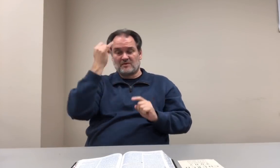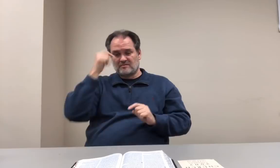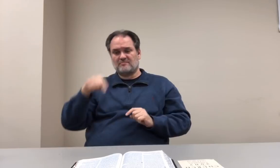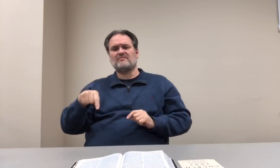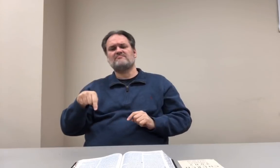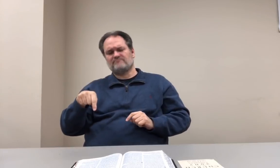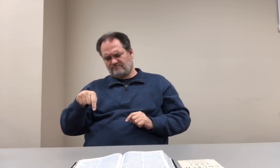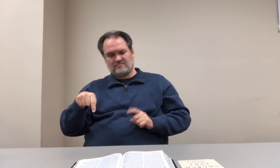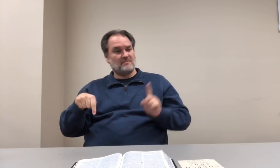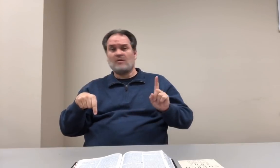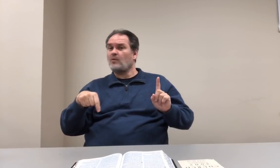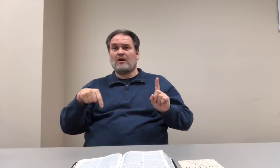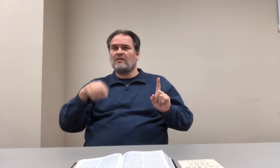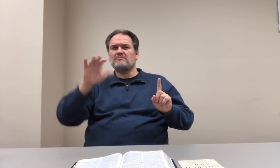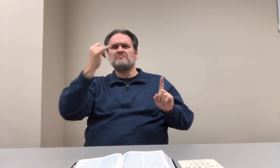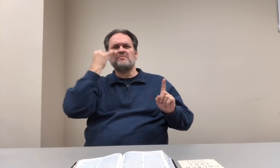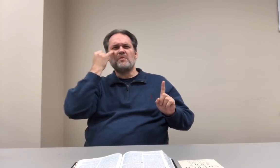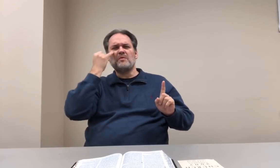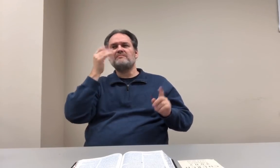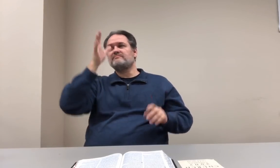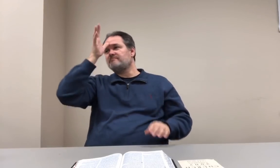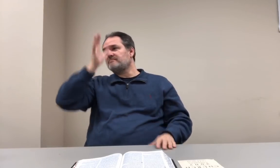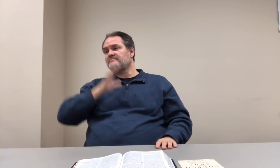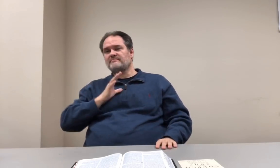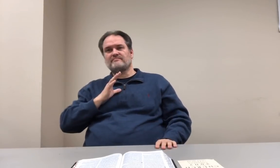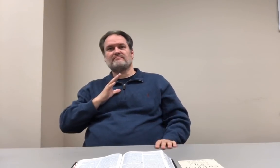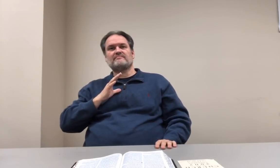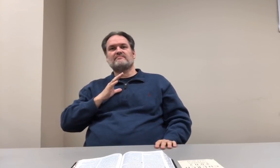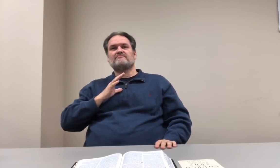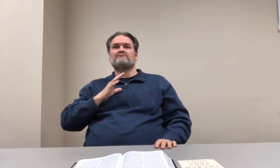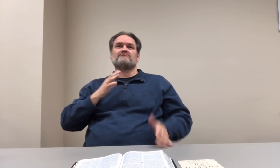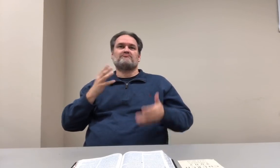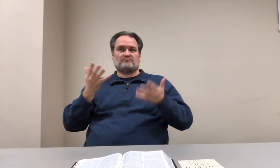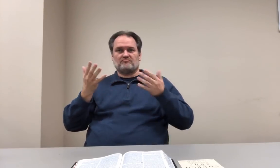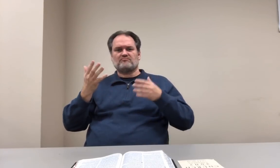struggles, financial struggles, I guarantee none of you, anybody think about